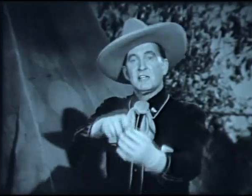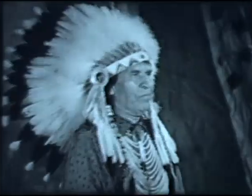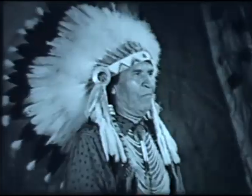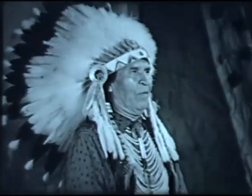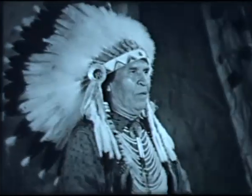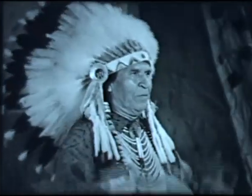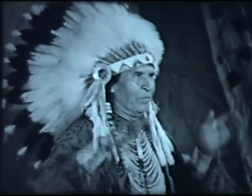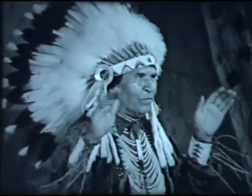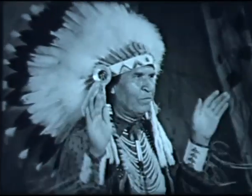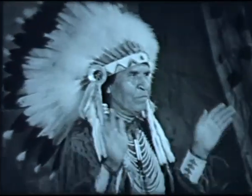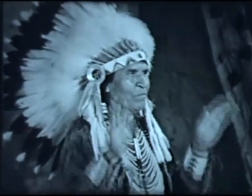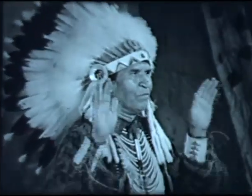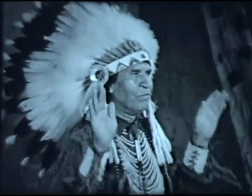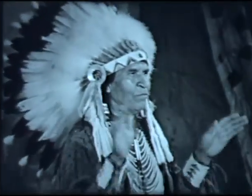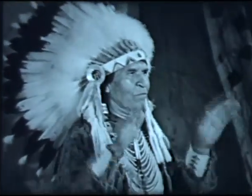started.